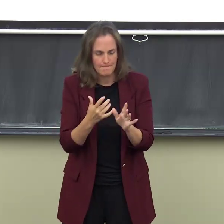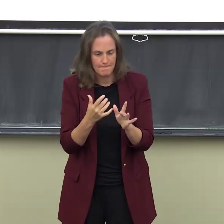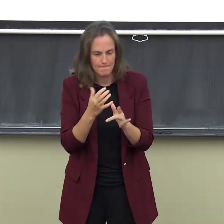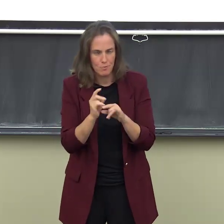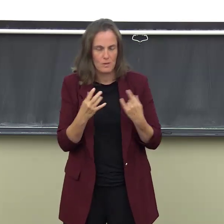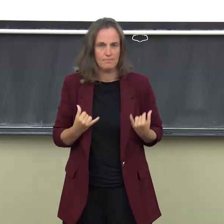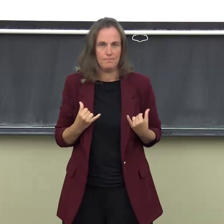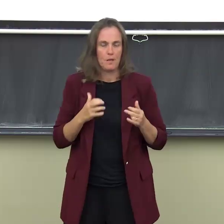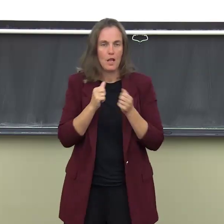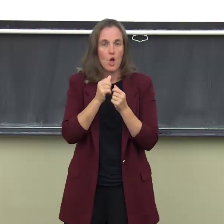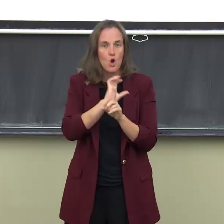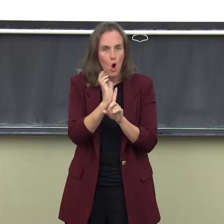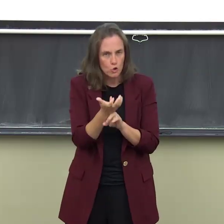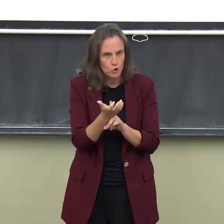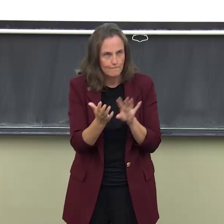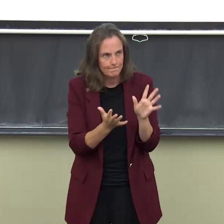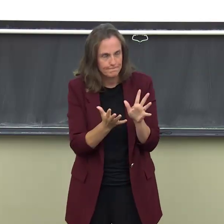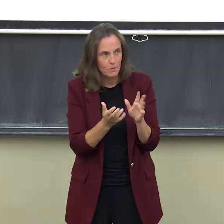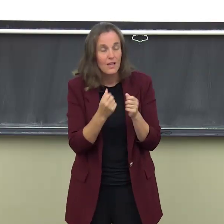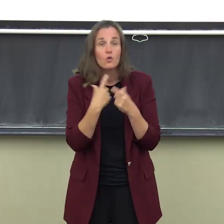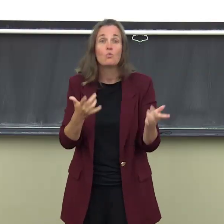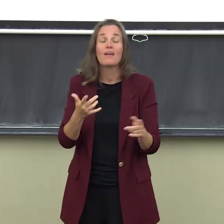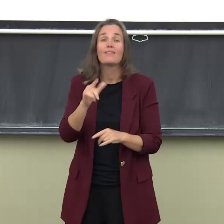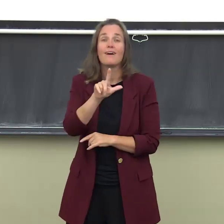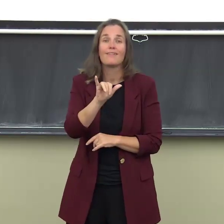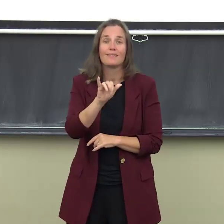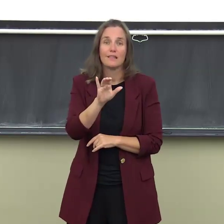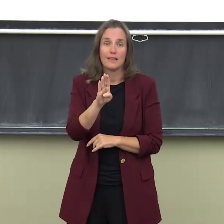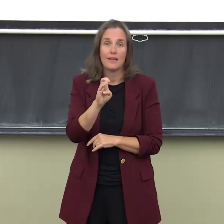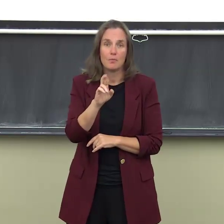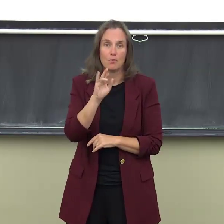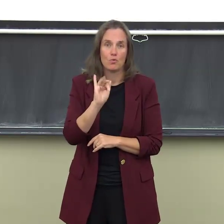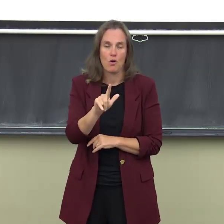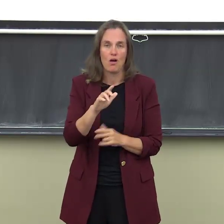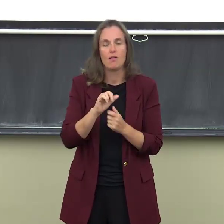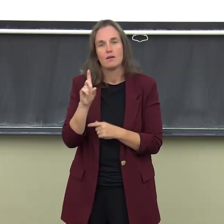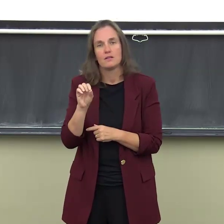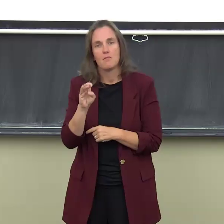think, culturally, so in a liberal democracy, so unaware of